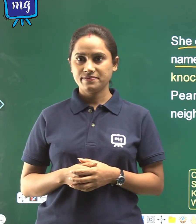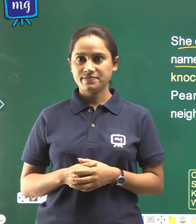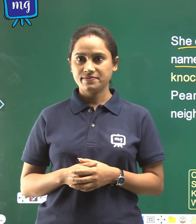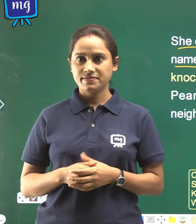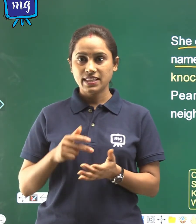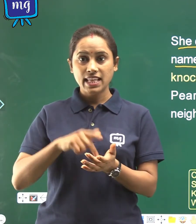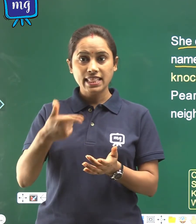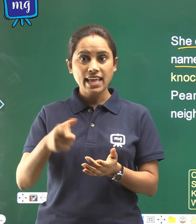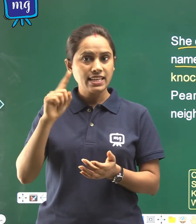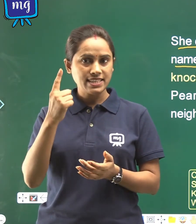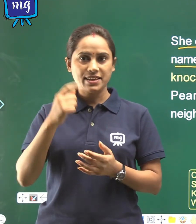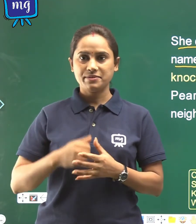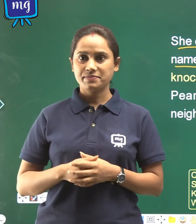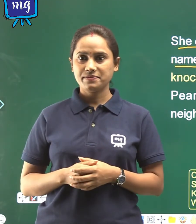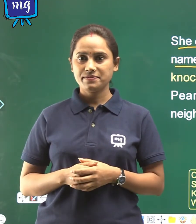There is a